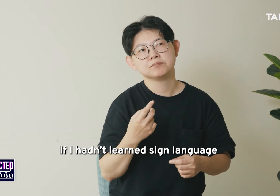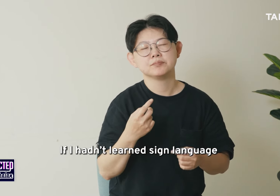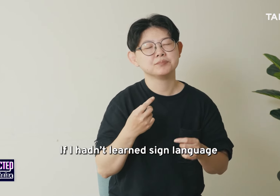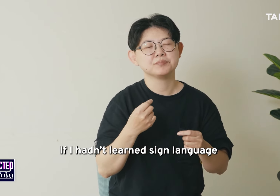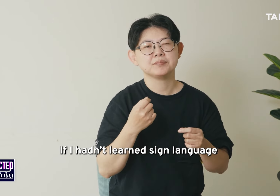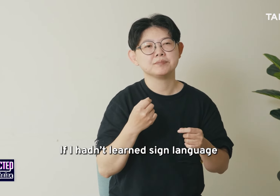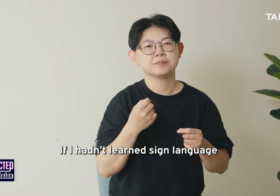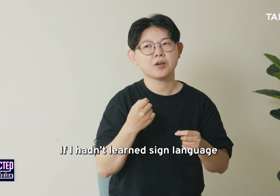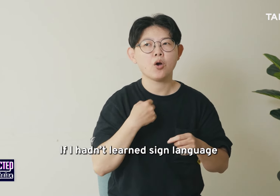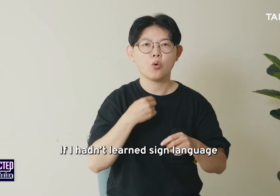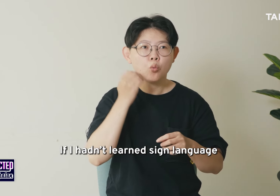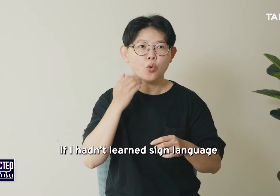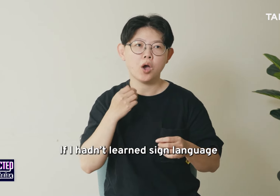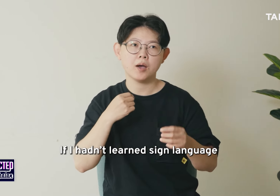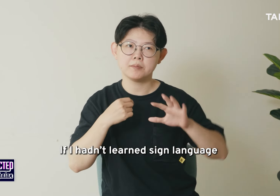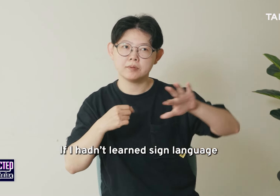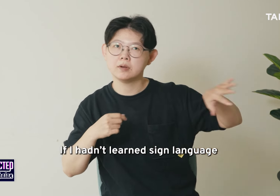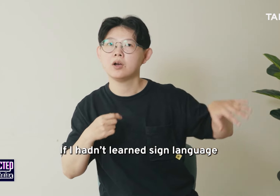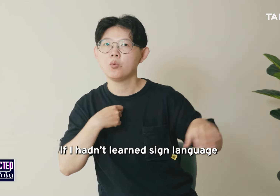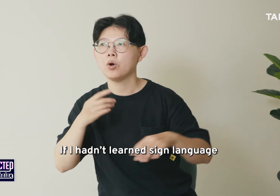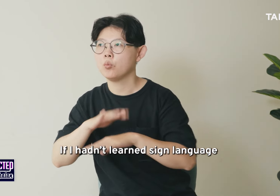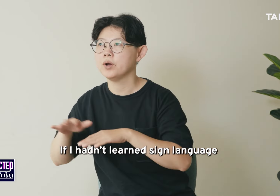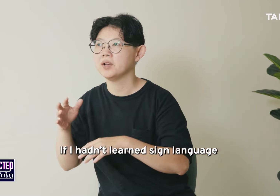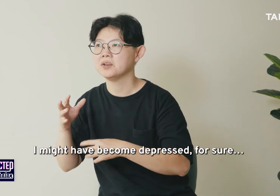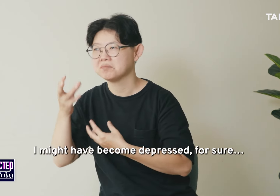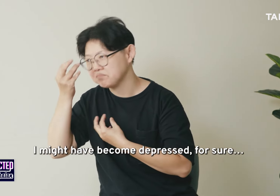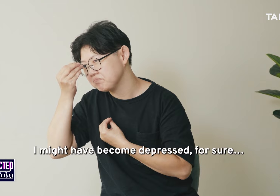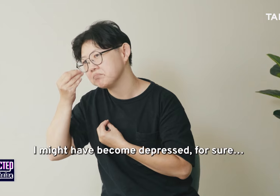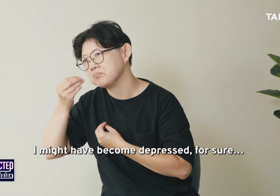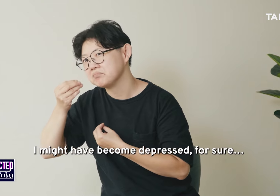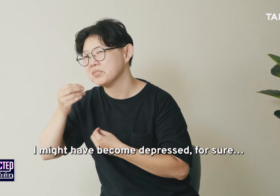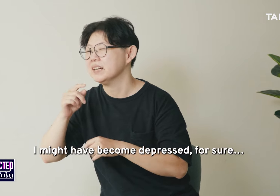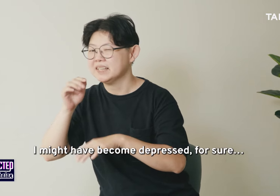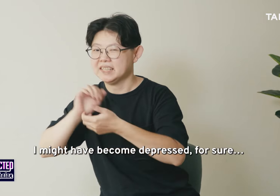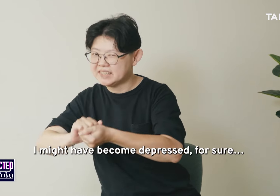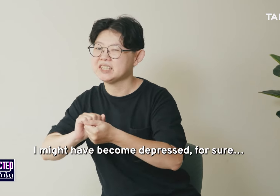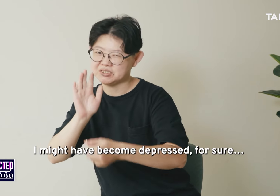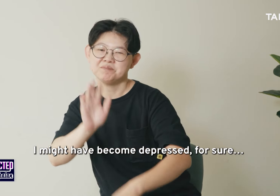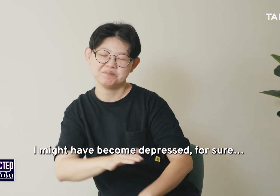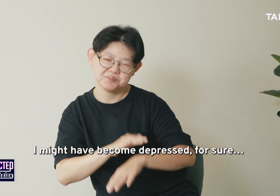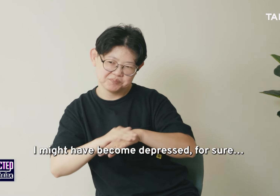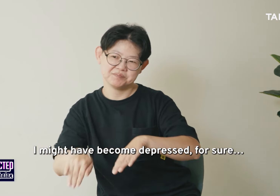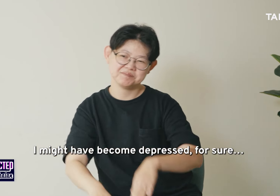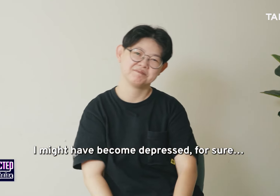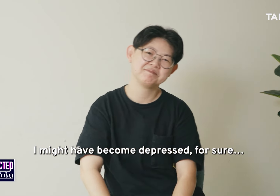If I hadn't learned sign language, I might have become depressed, for sure.